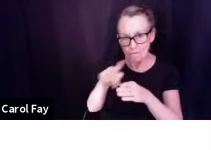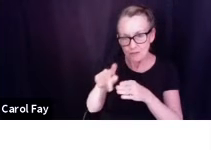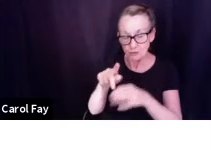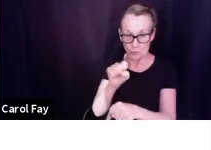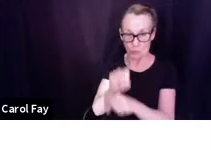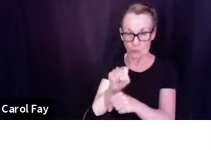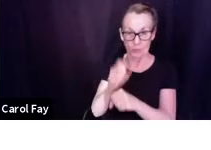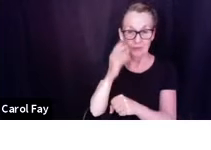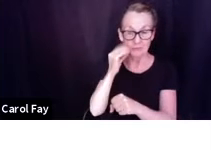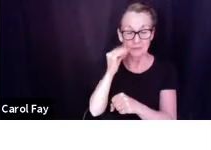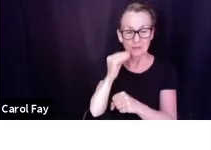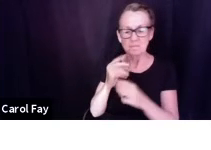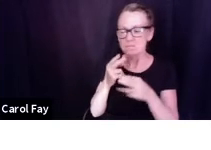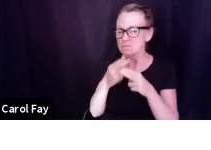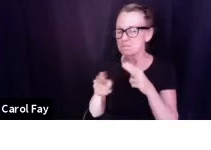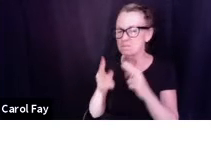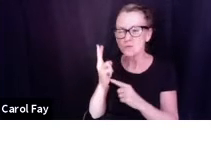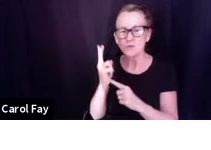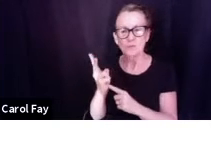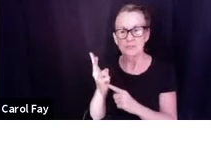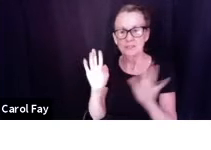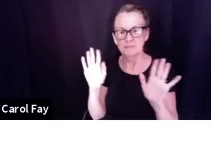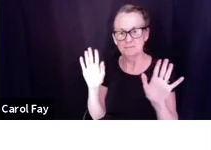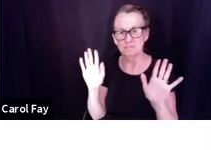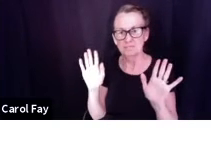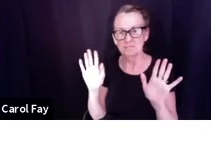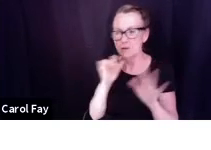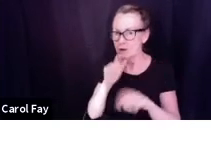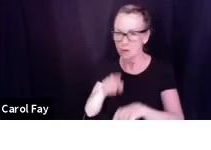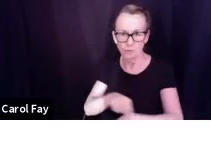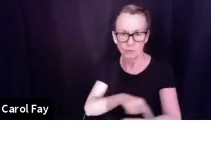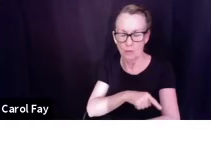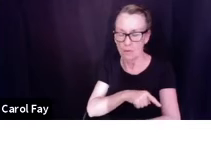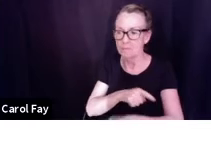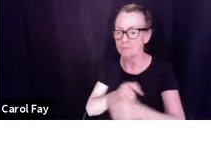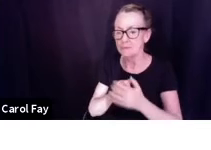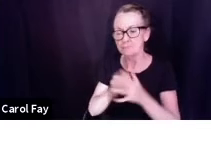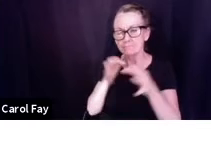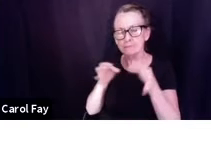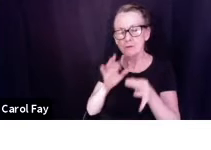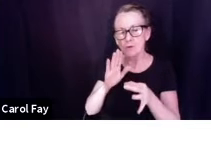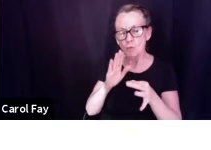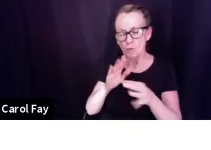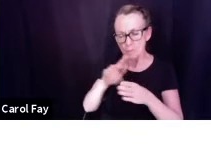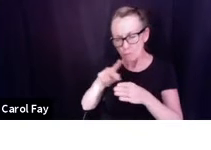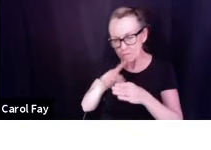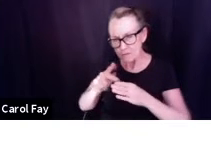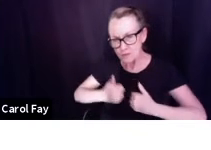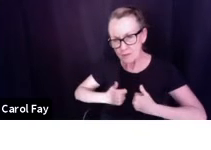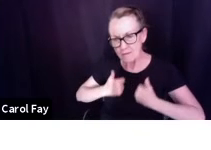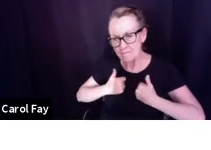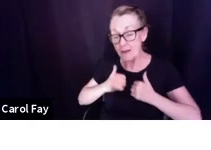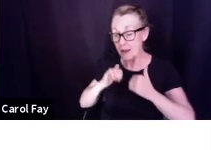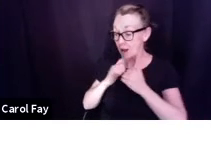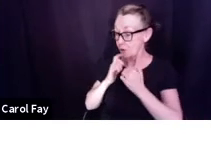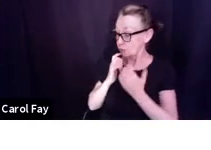long. Say about 2 minutes tops. You want to talk about your professional life and how you got to